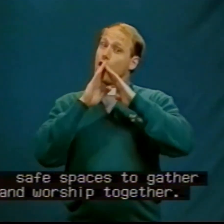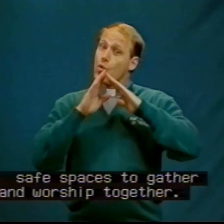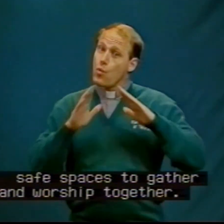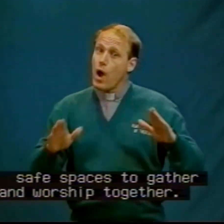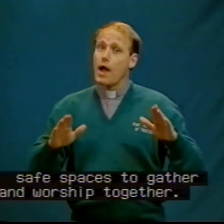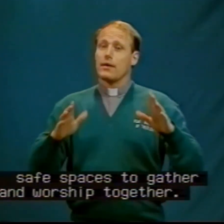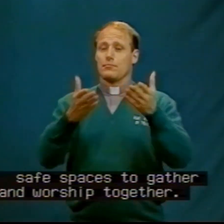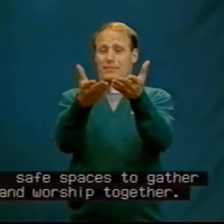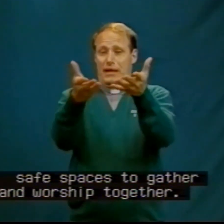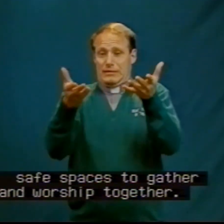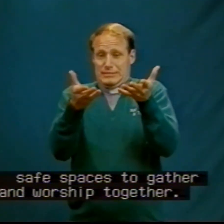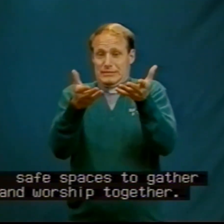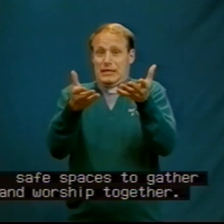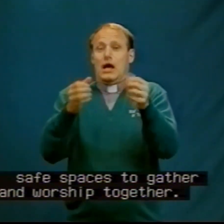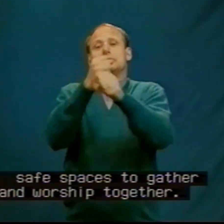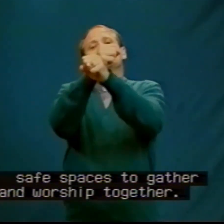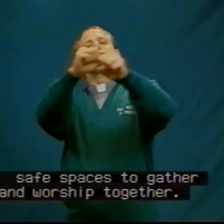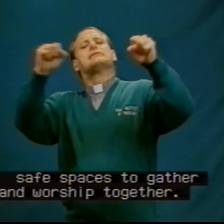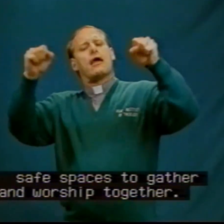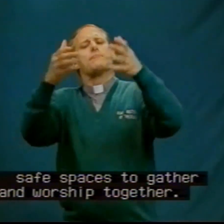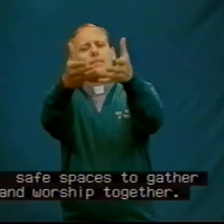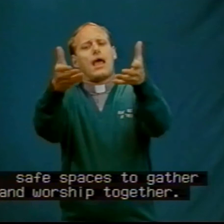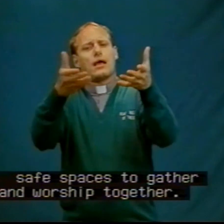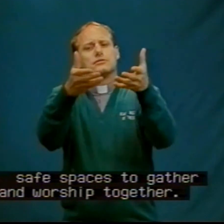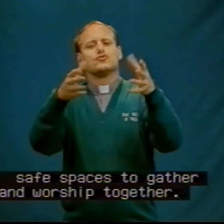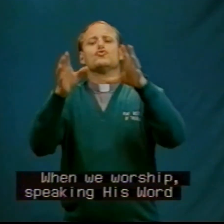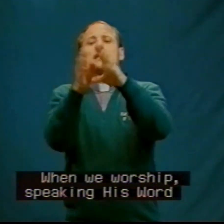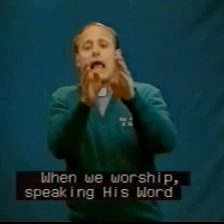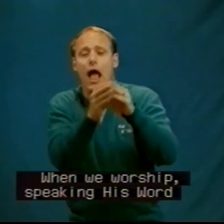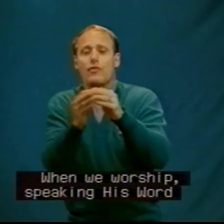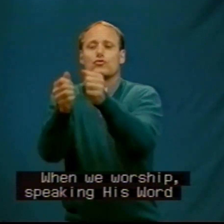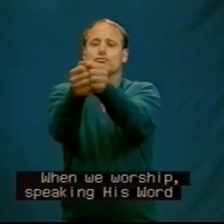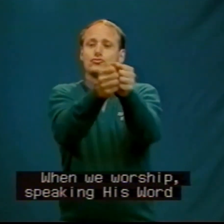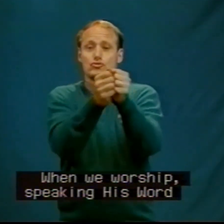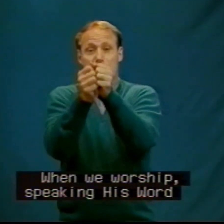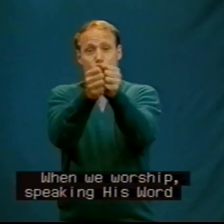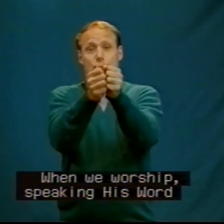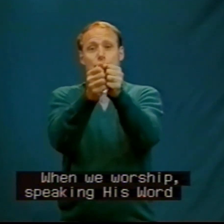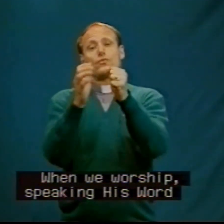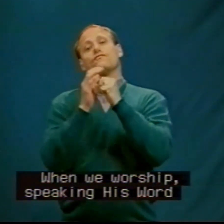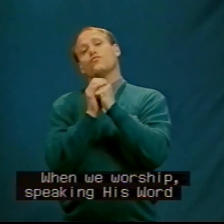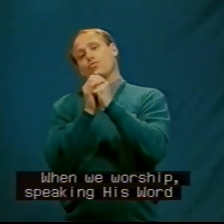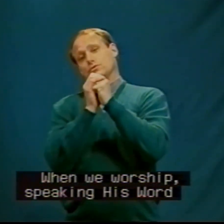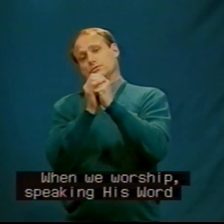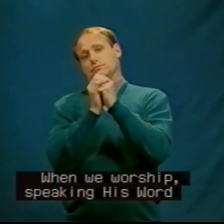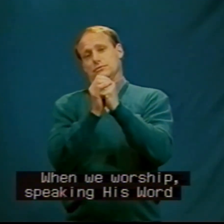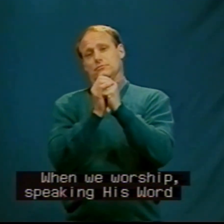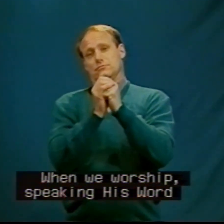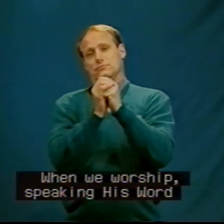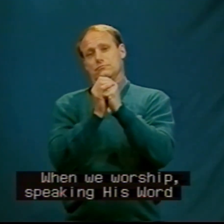and safe spaces to gather and worship together when we worship speaking His word